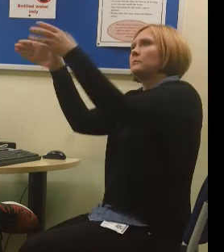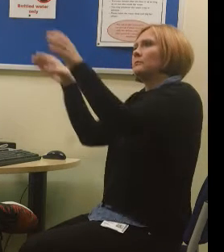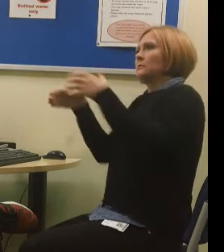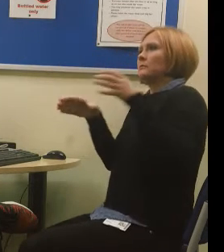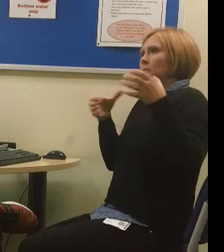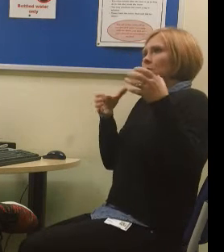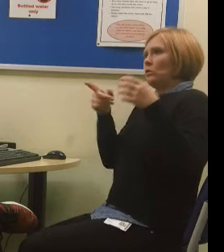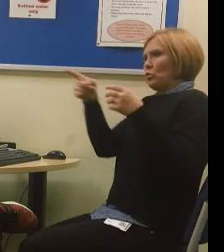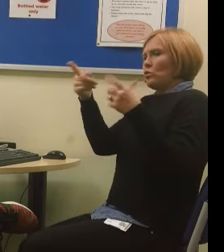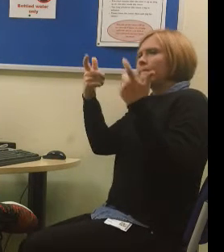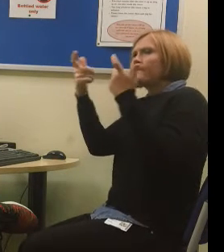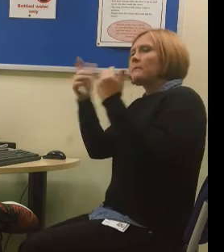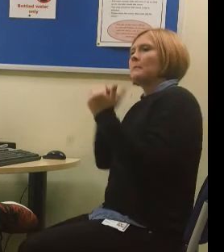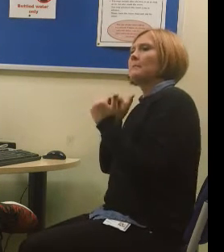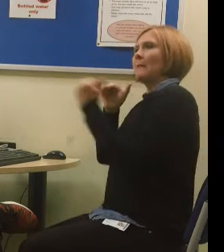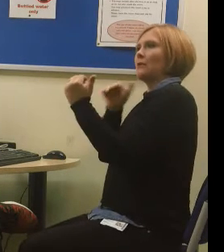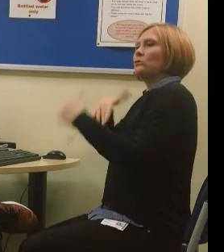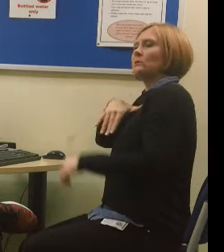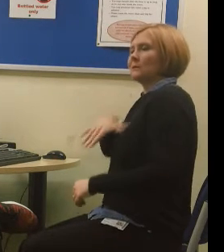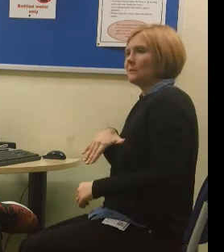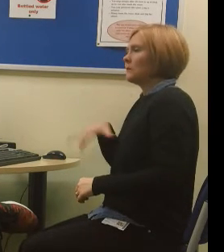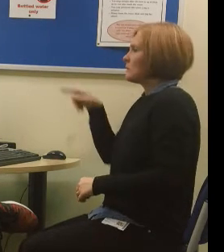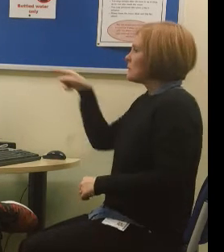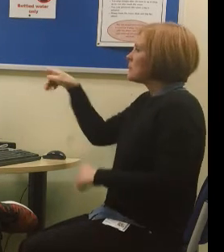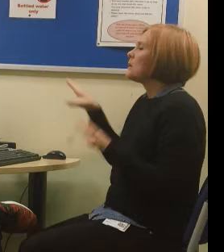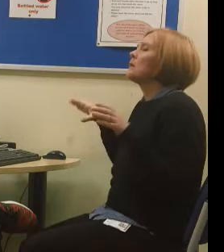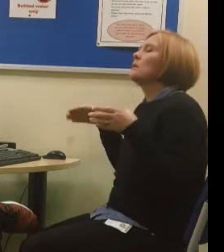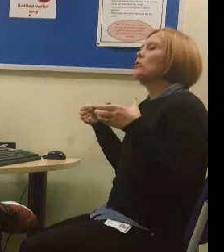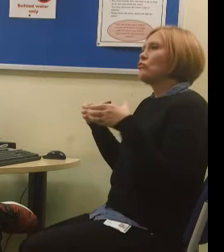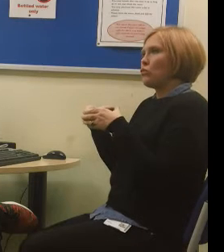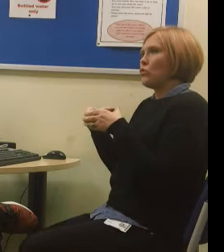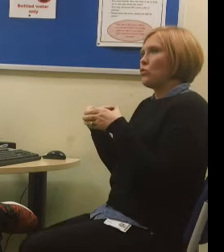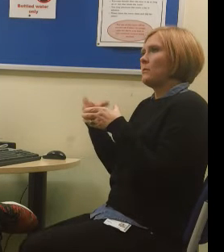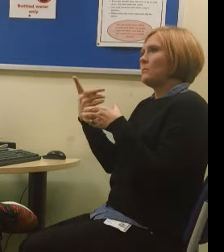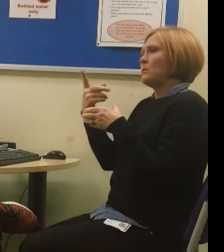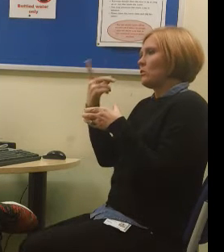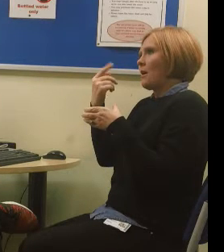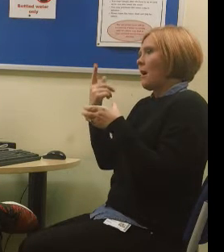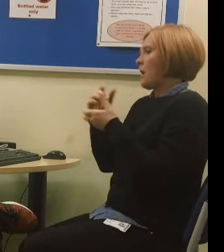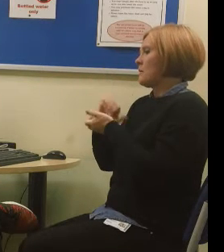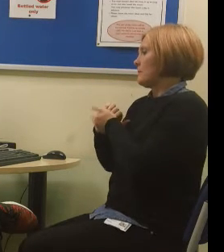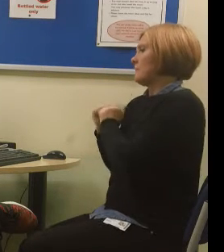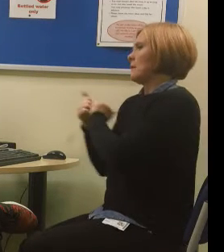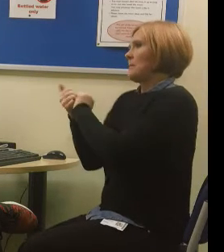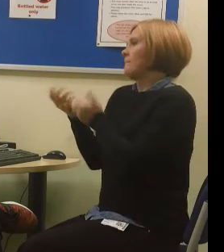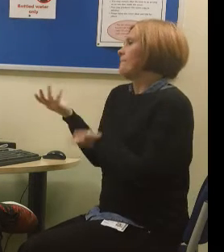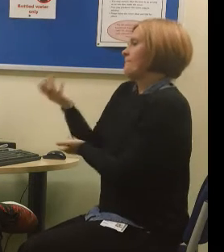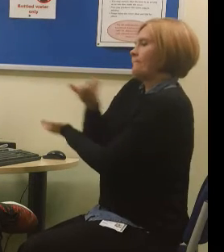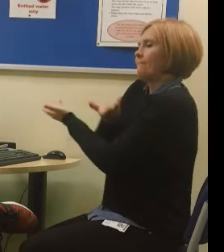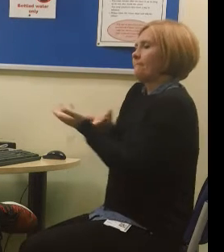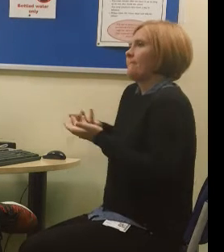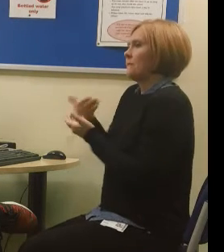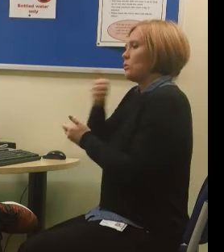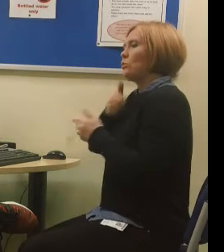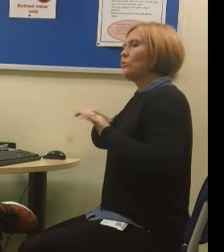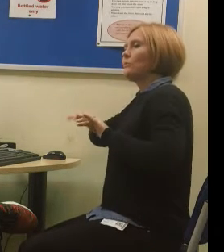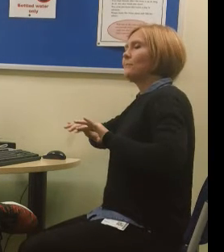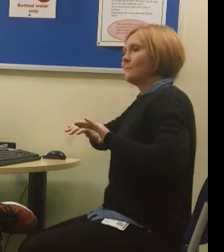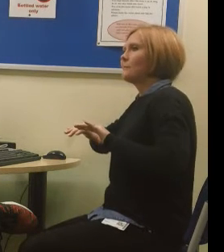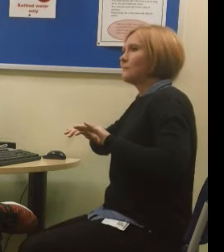is the group work zone, where you and several classmates can work together, all using a computer each. You can talk about your work, and that way you won't